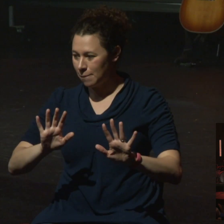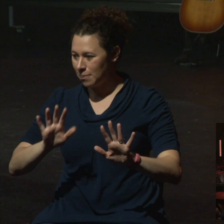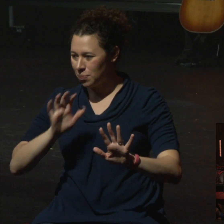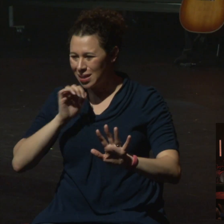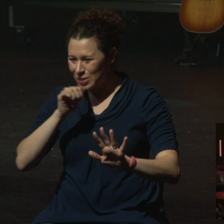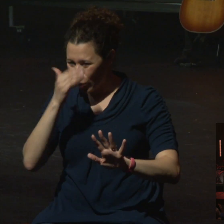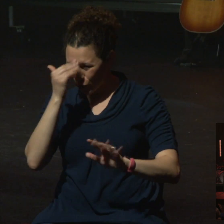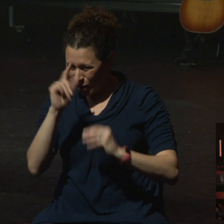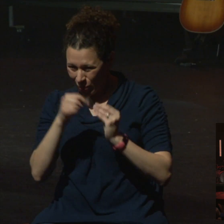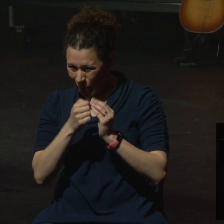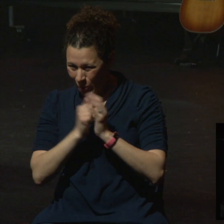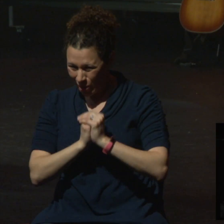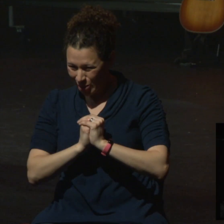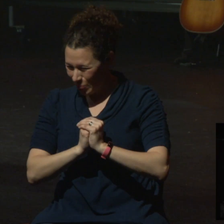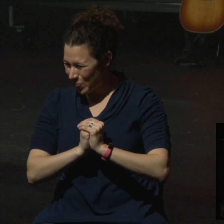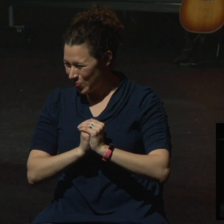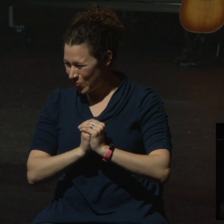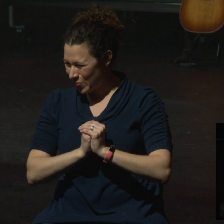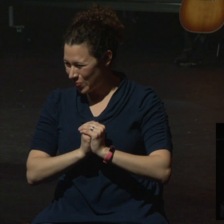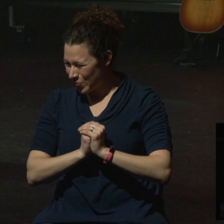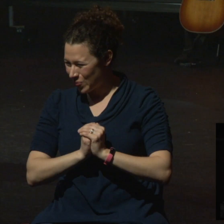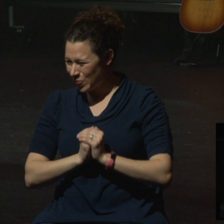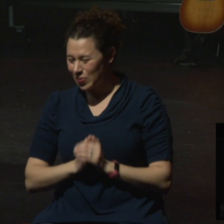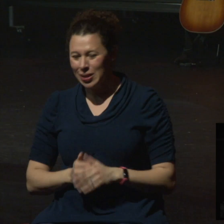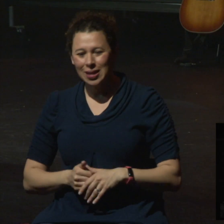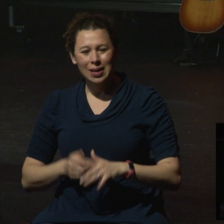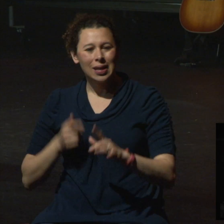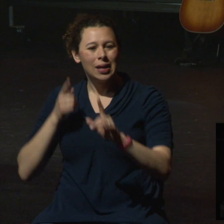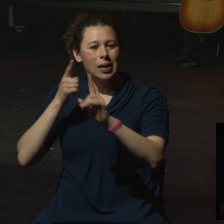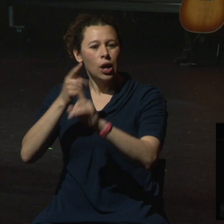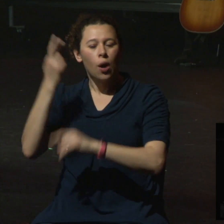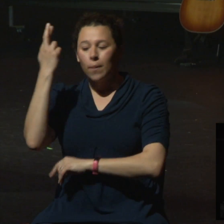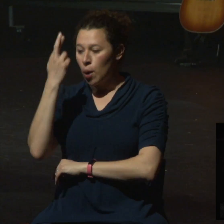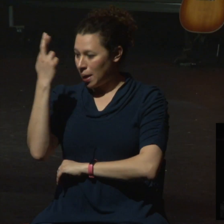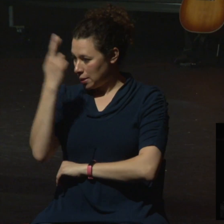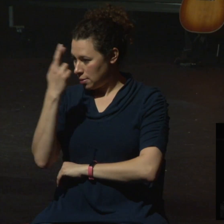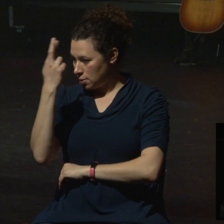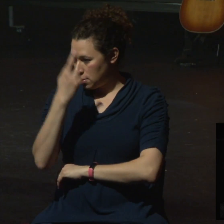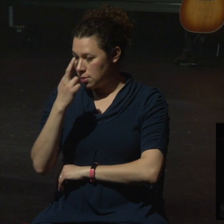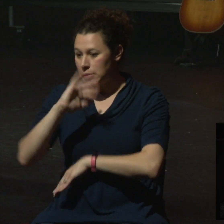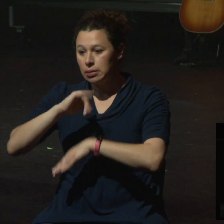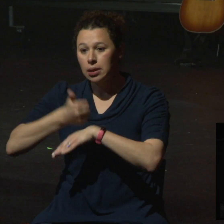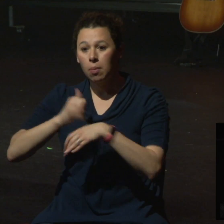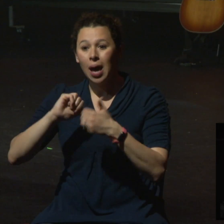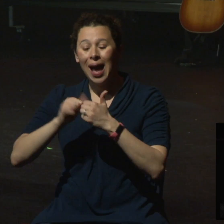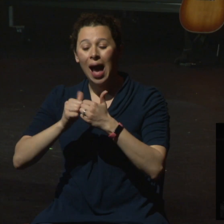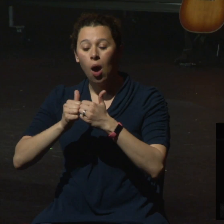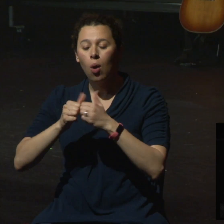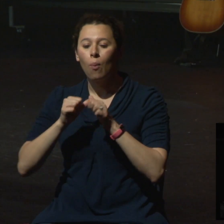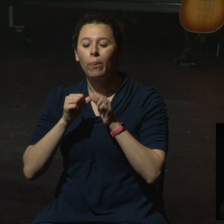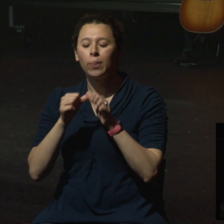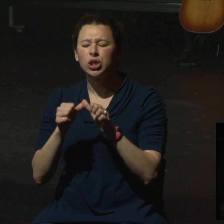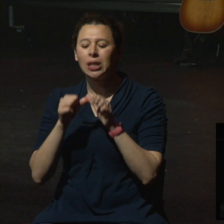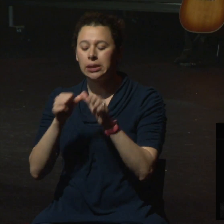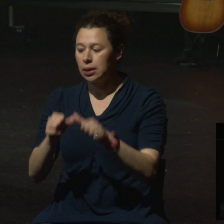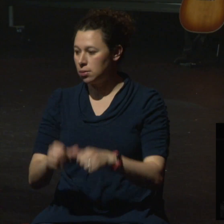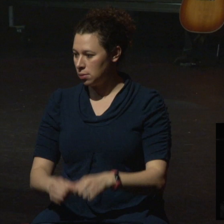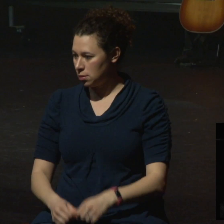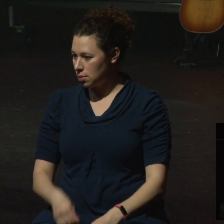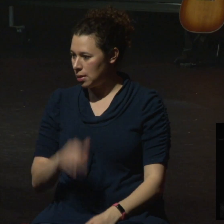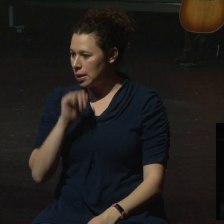second thing. Purpose is established through persistence. This can't be a one and